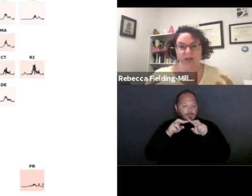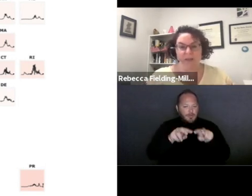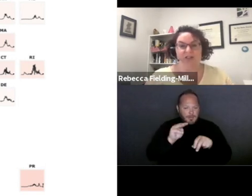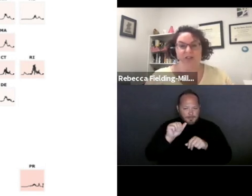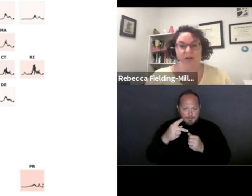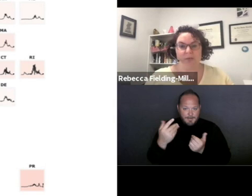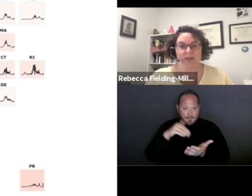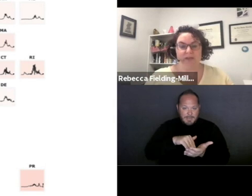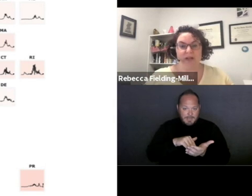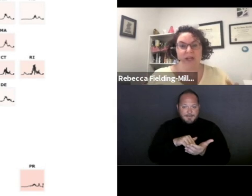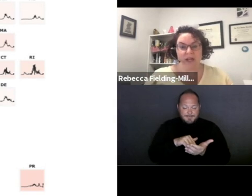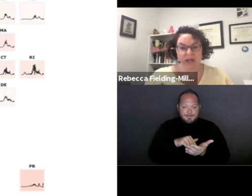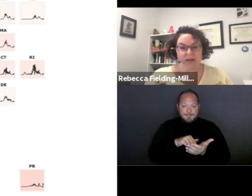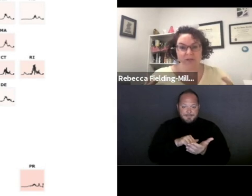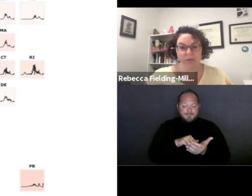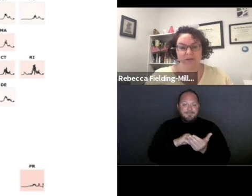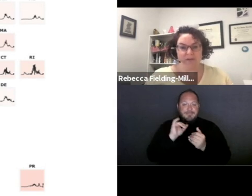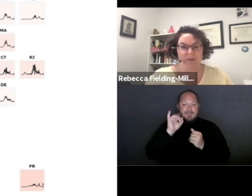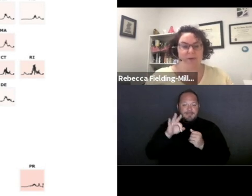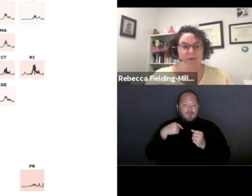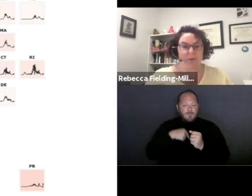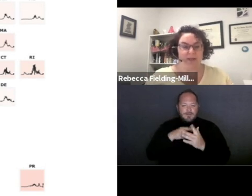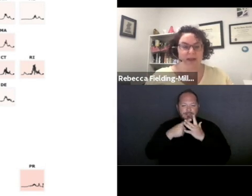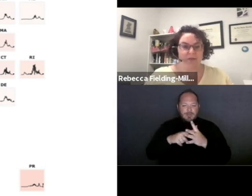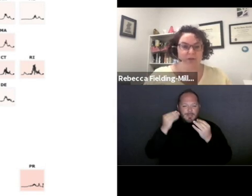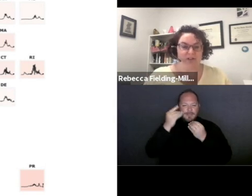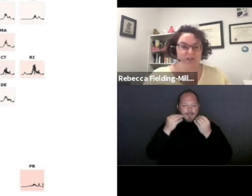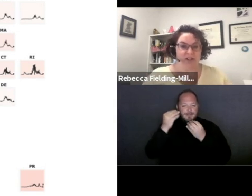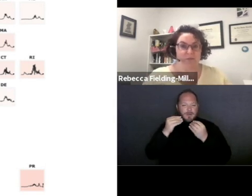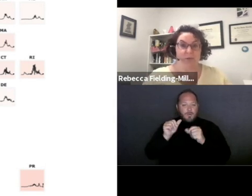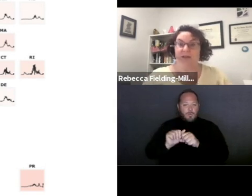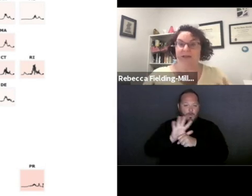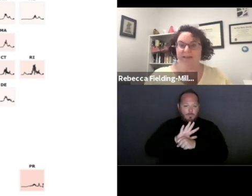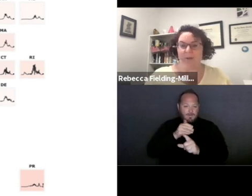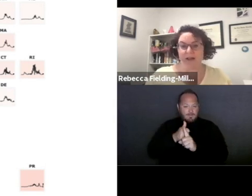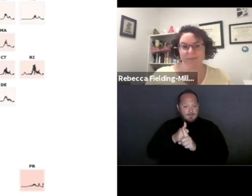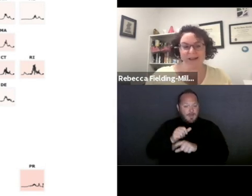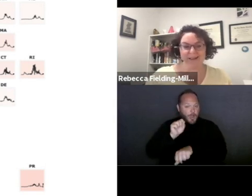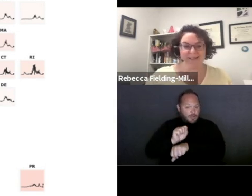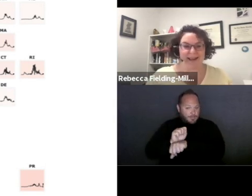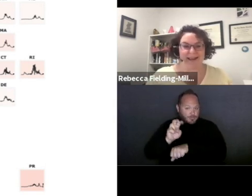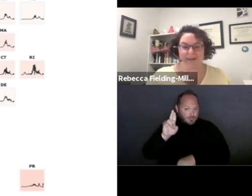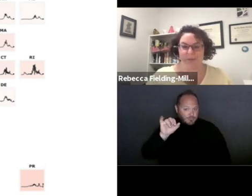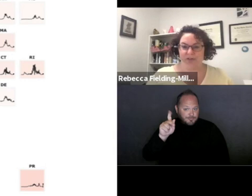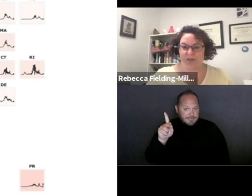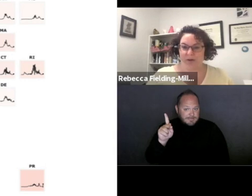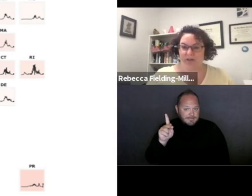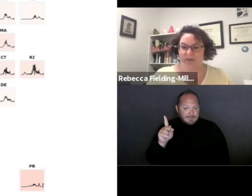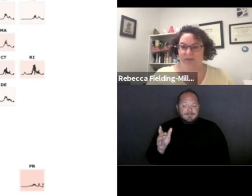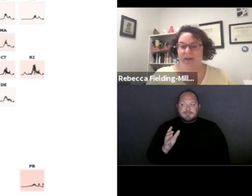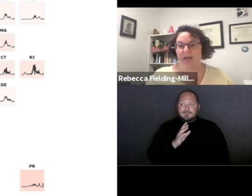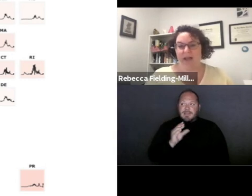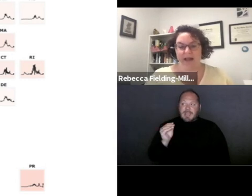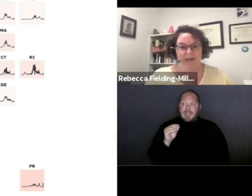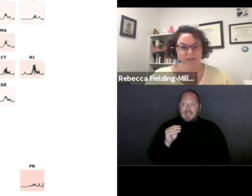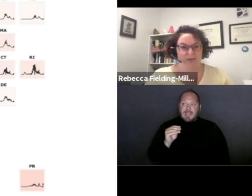an occupational risk and as a risk of people who we have traditionally treated less well in our society and pushed to the